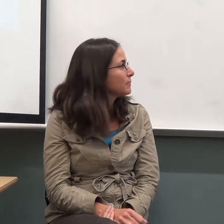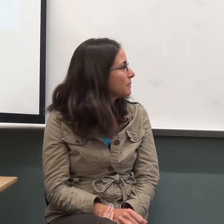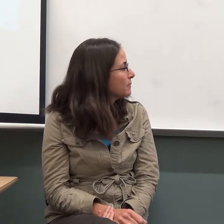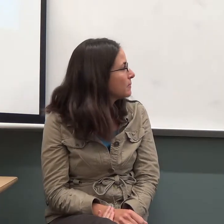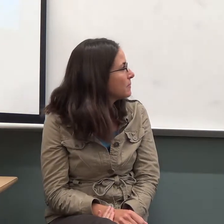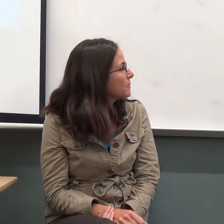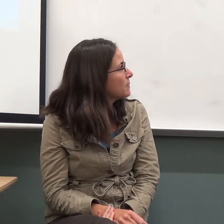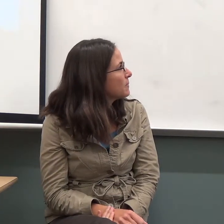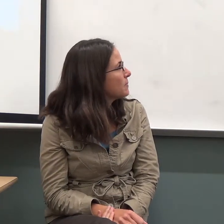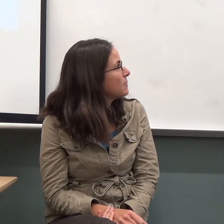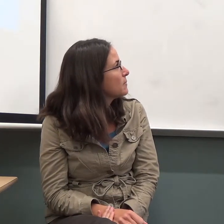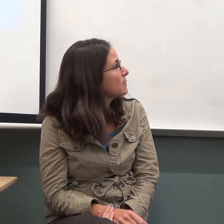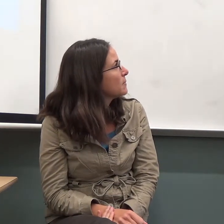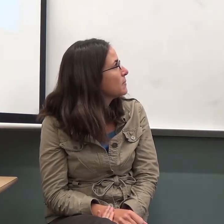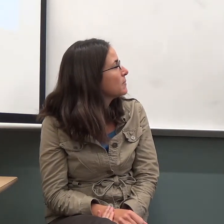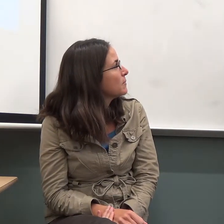Okay. During